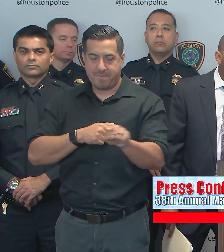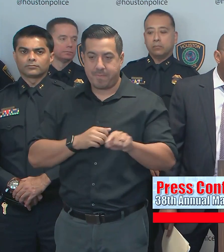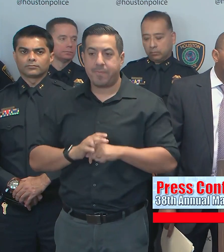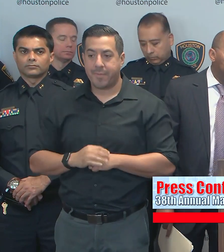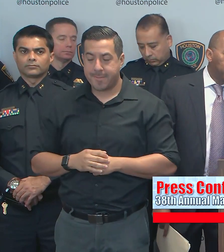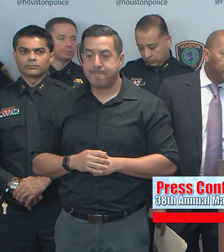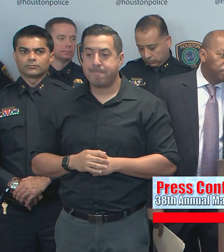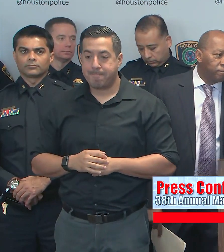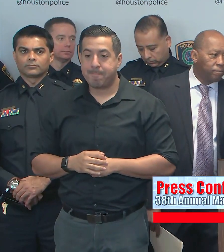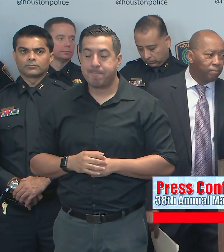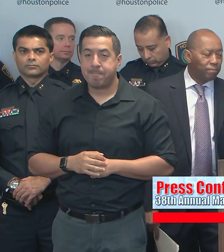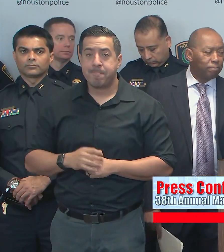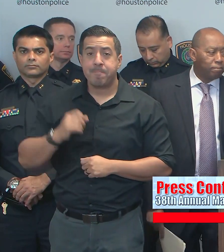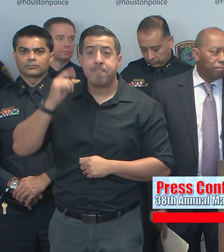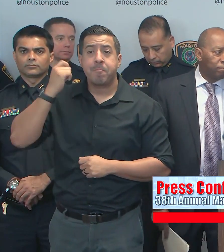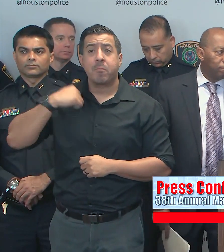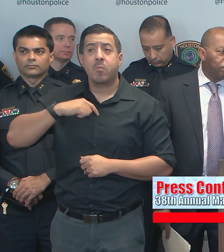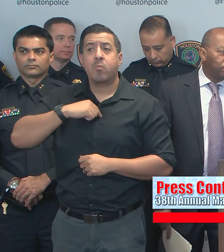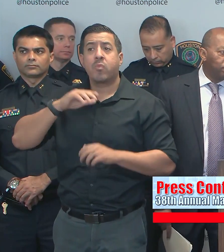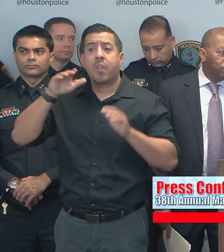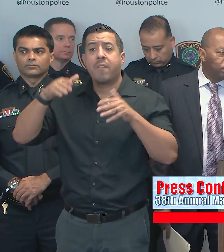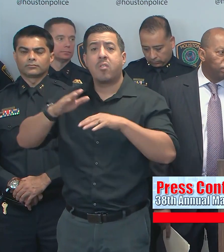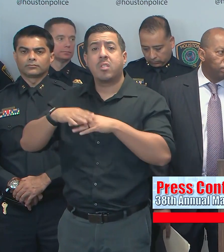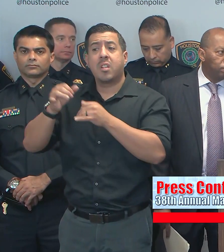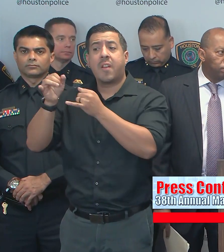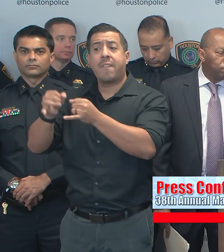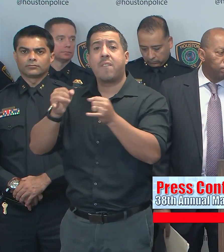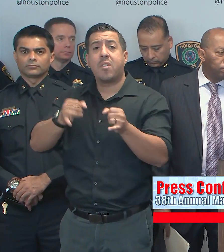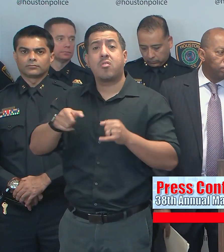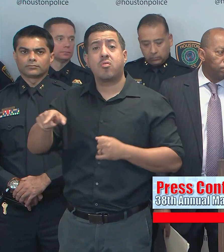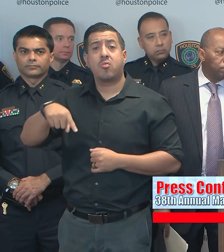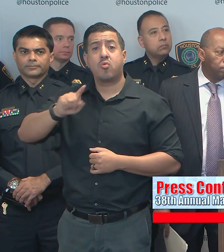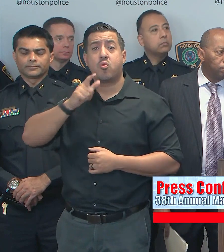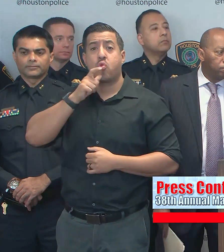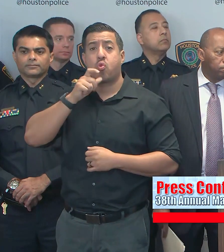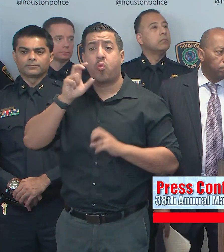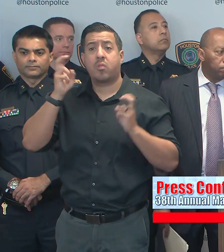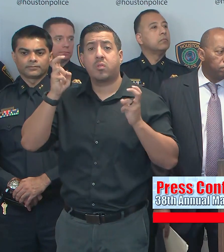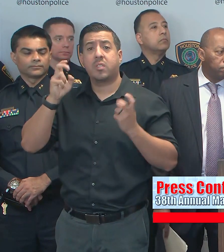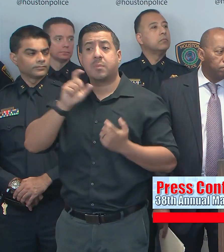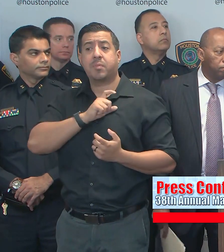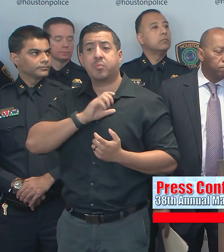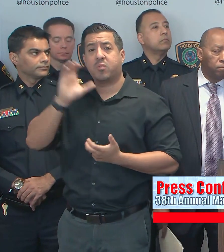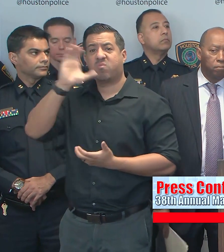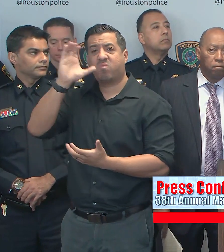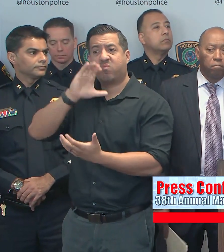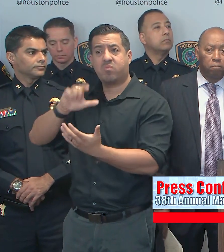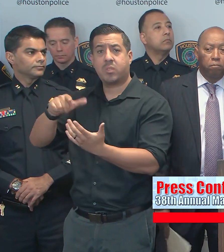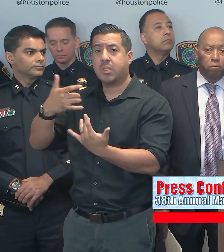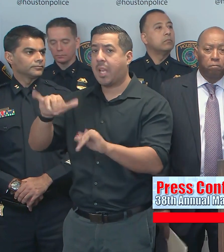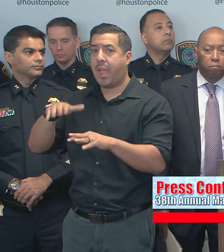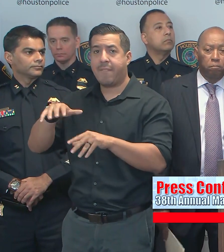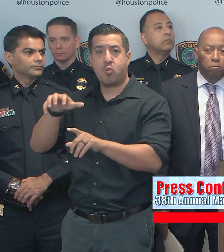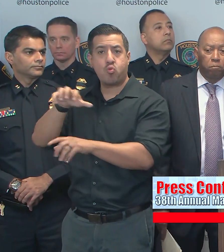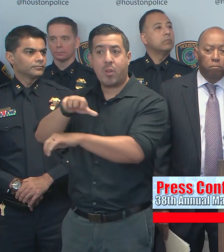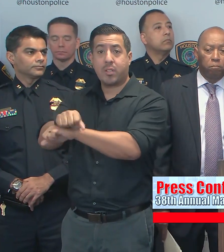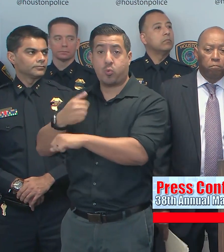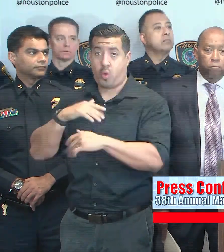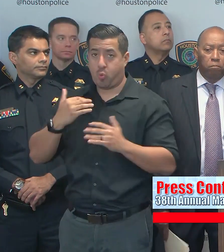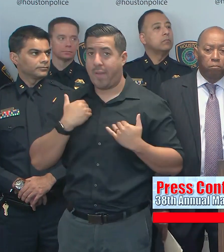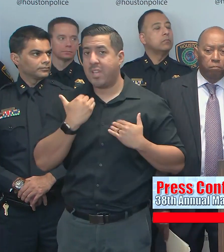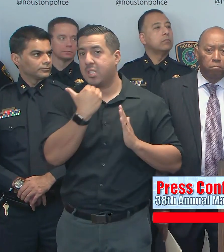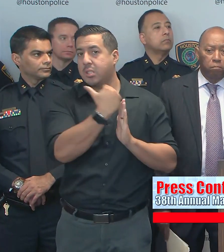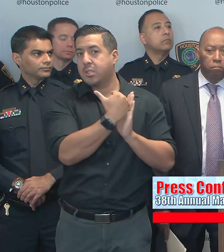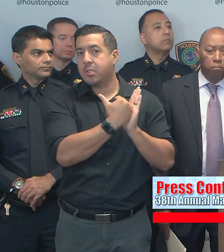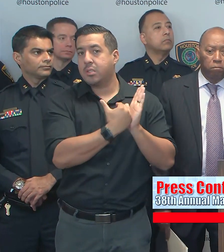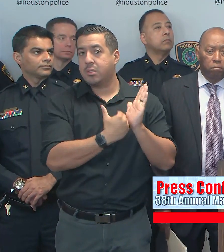on those individuals that are wanted but have not been arrested. And we got a list, and